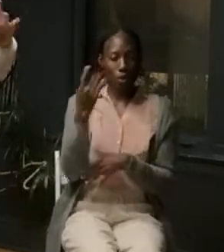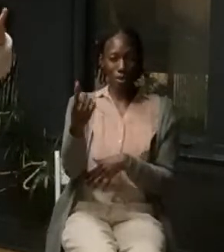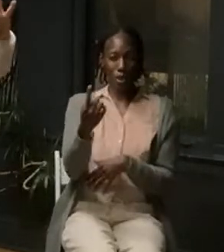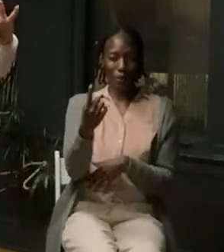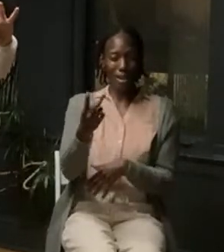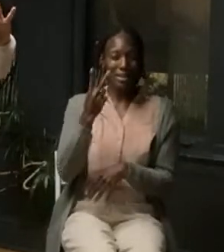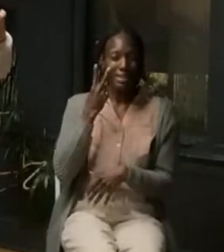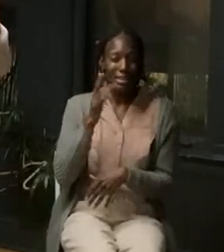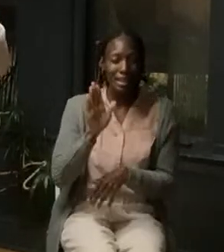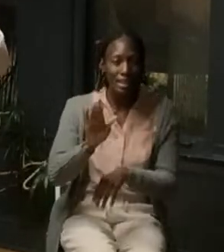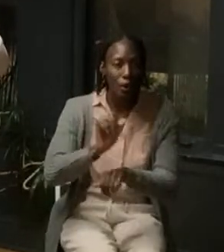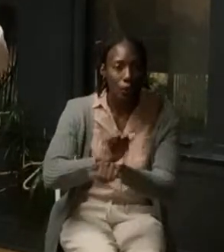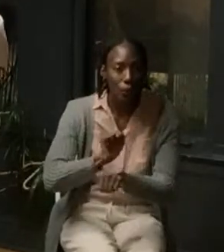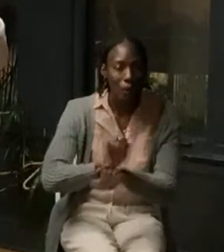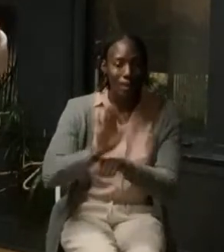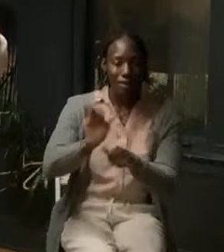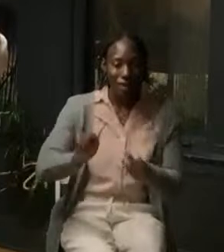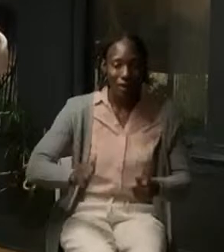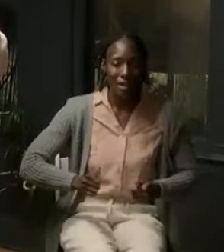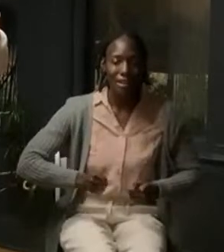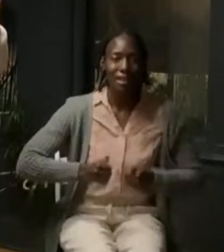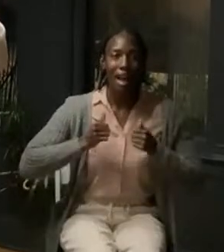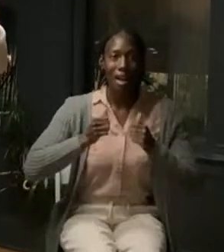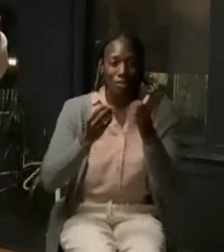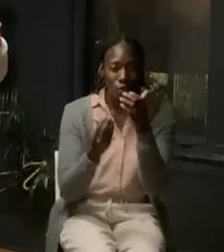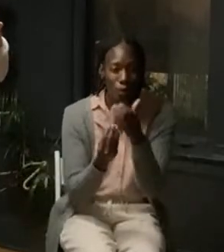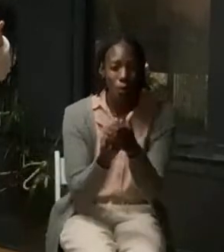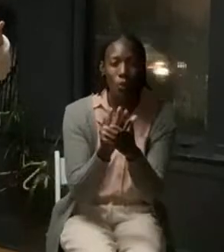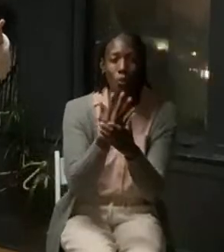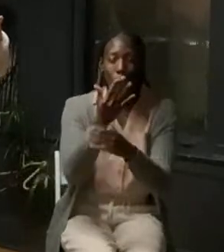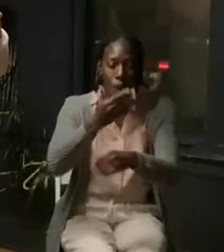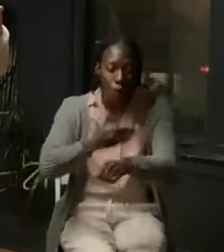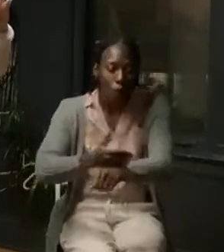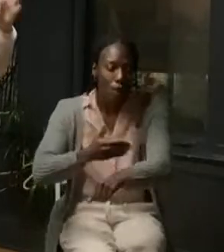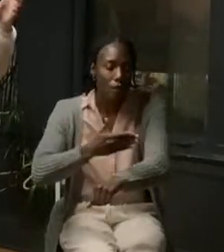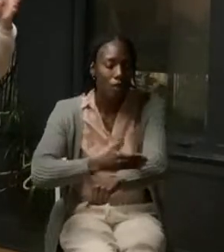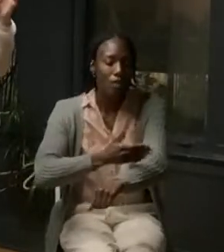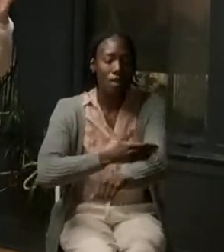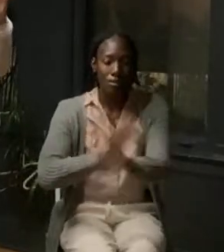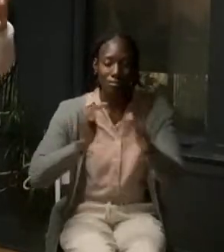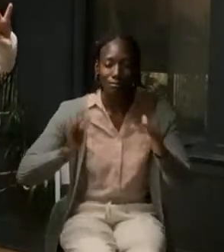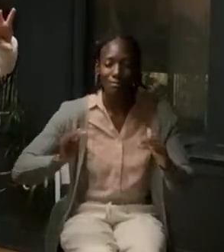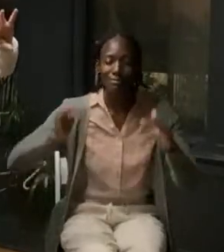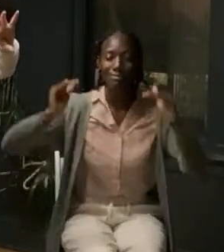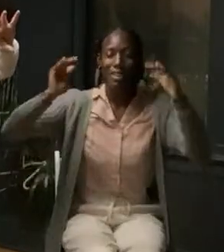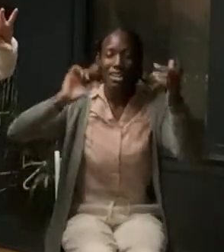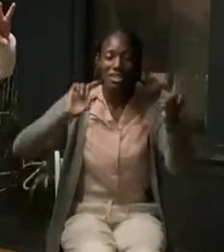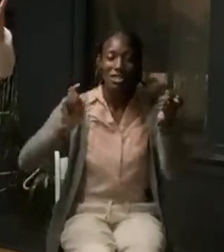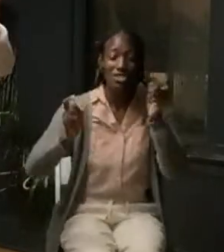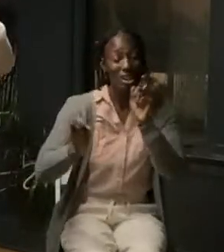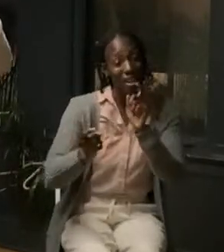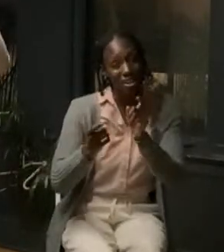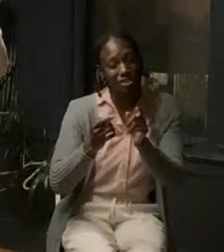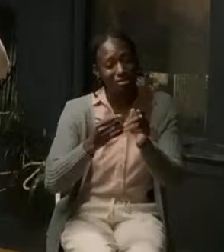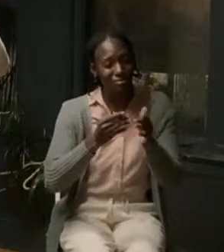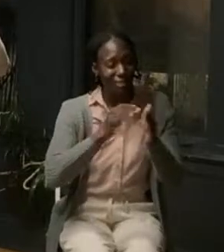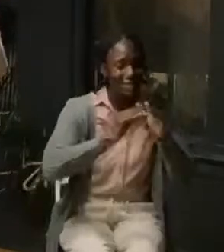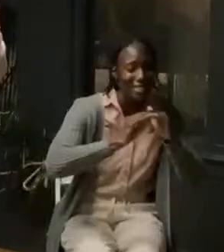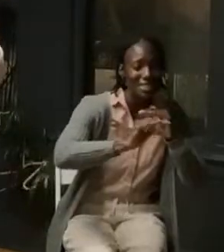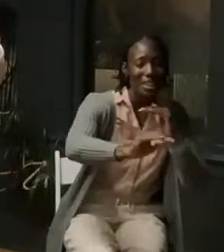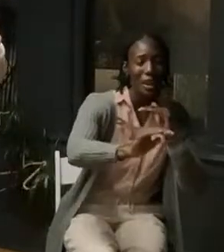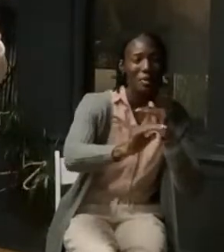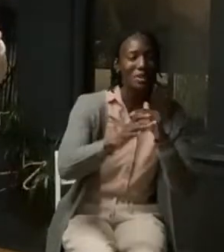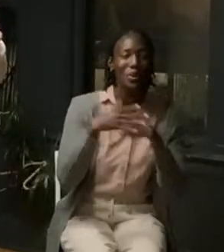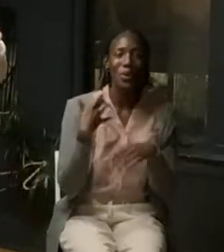their work and their lives just grow and progress and change and stay the same, and it's just such